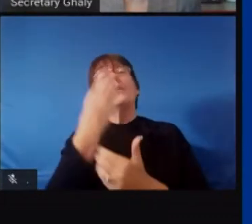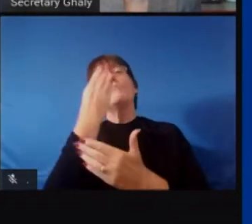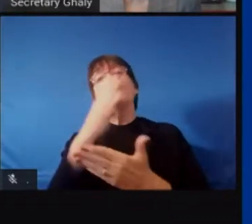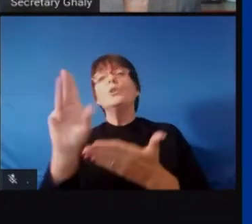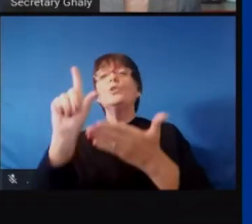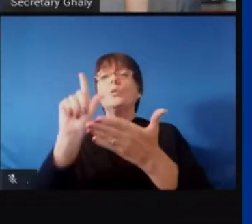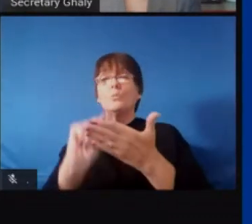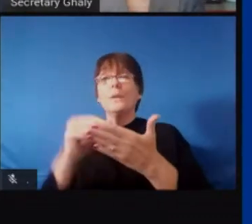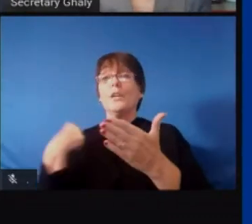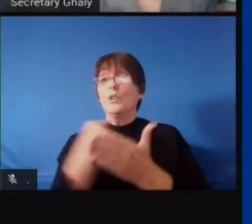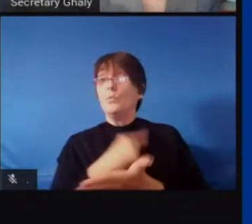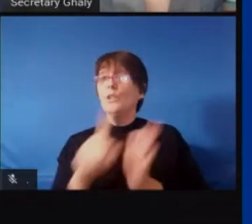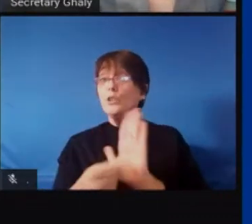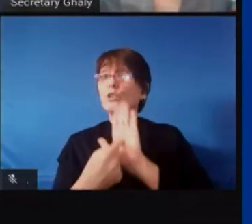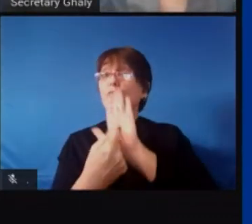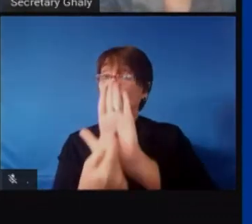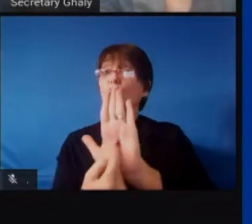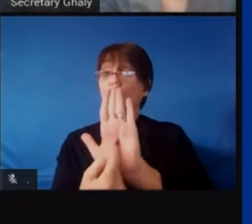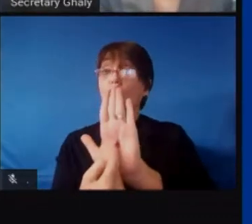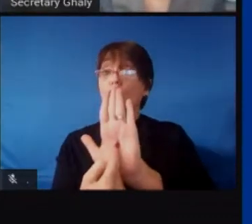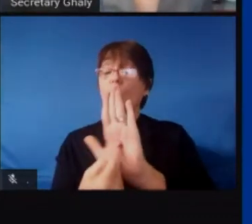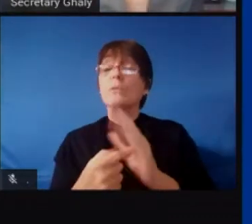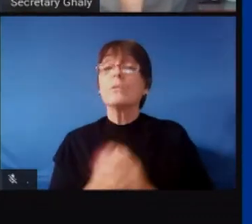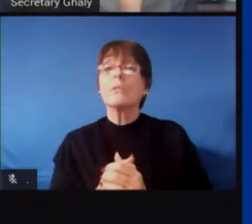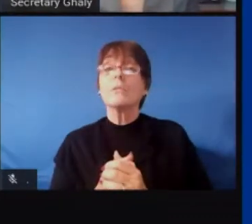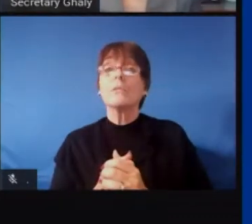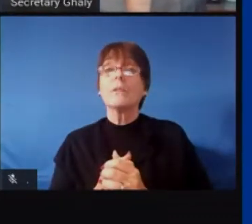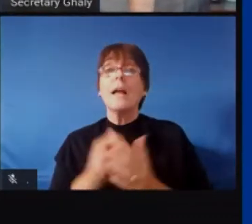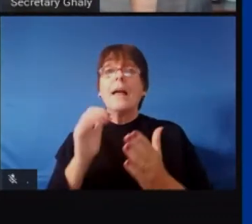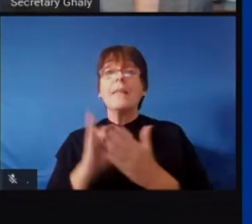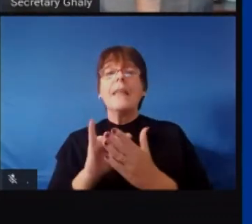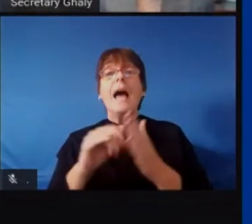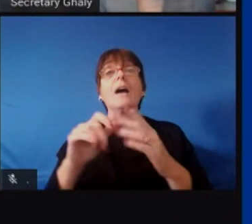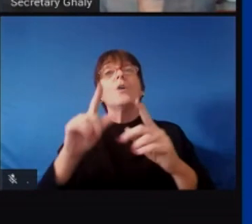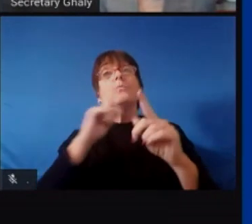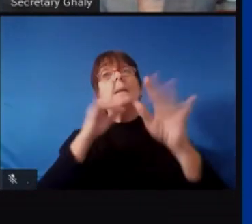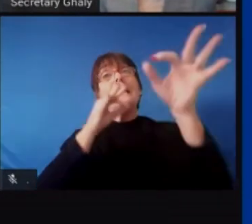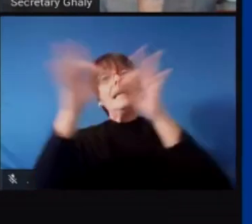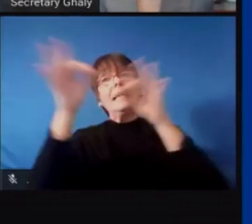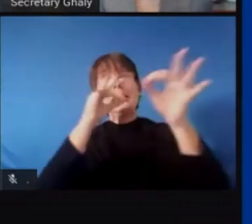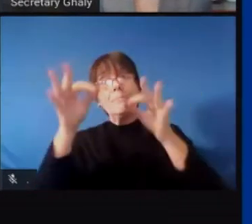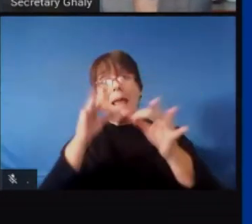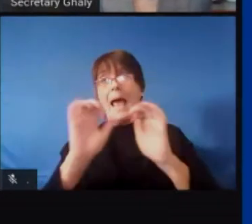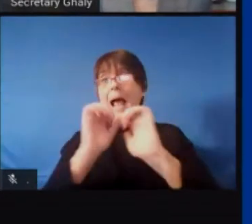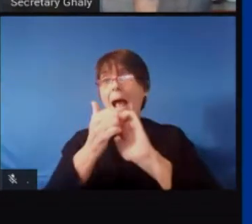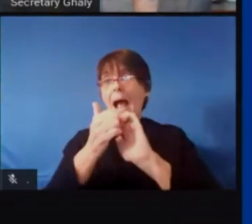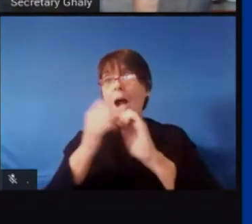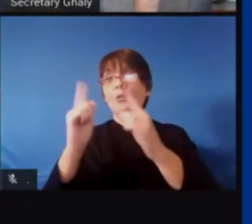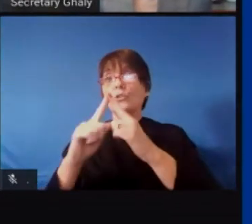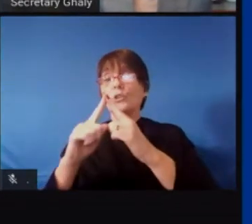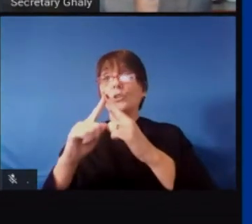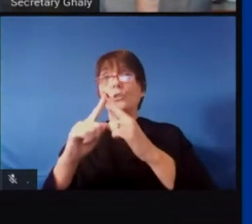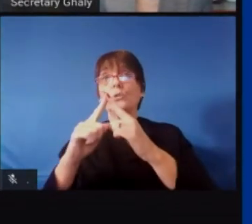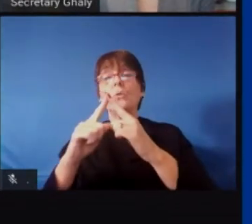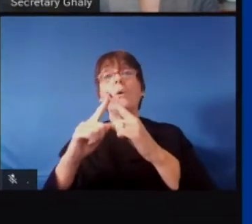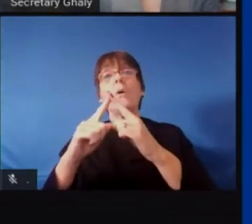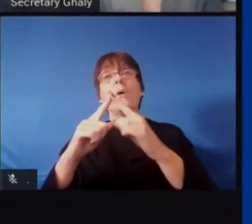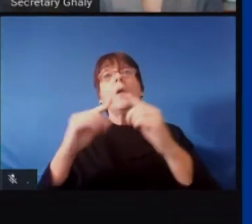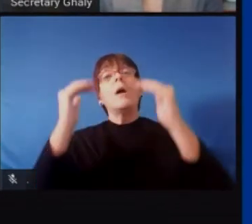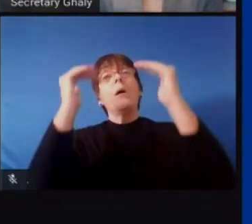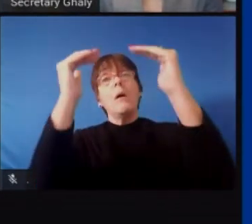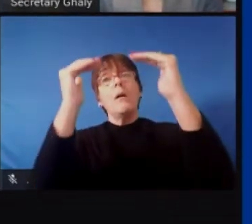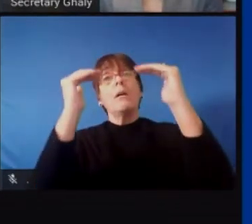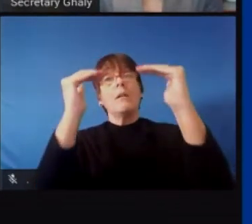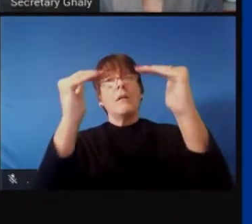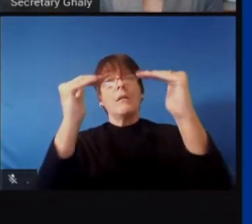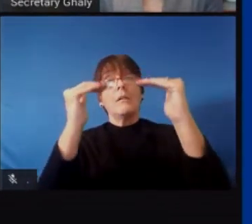had unveiled that outlines the criteria for loosening and tightening restrictions on activities